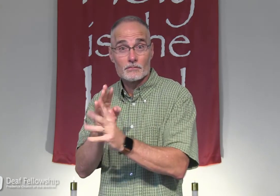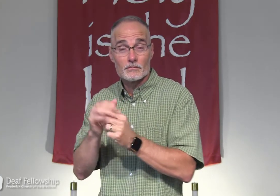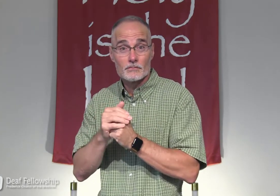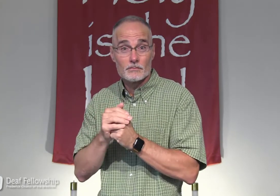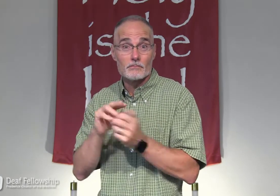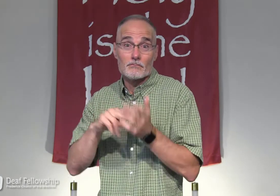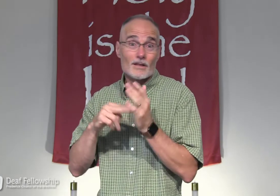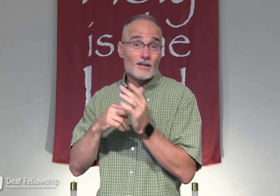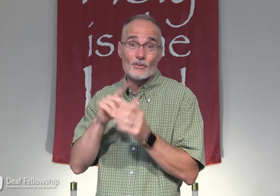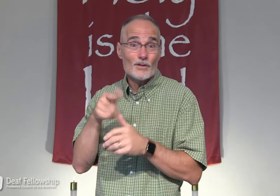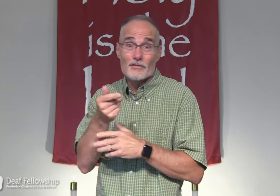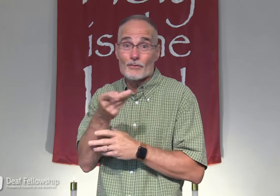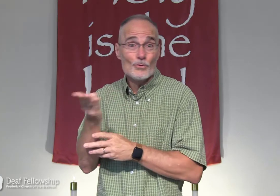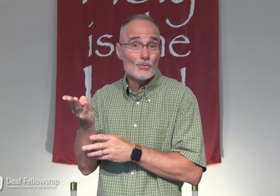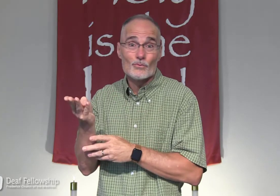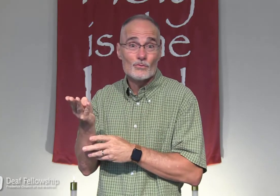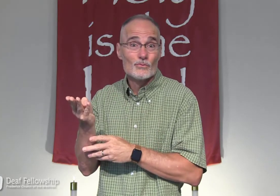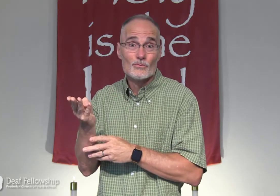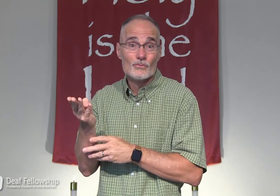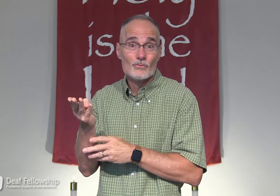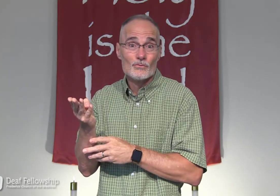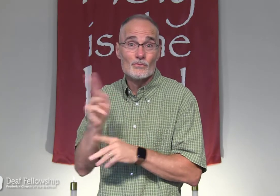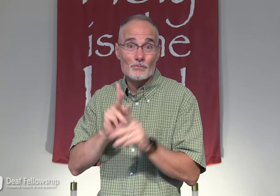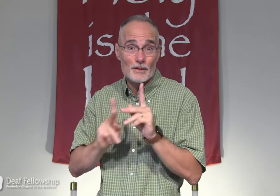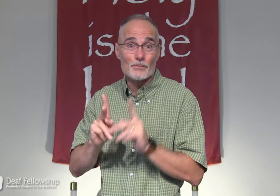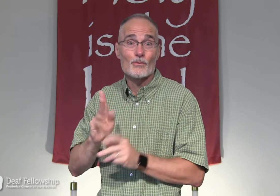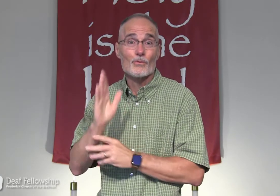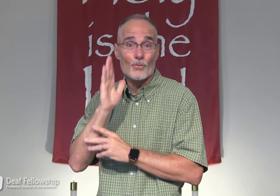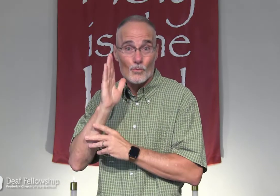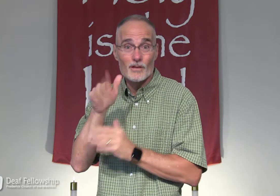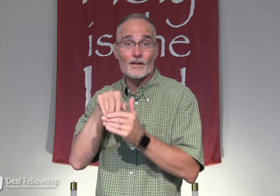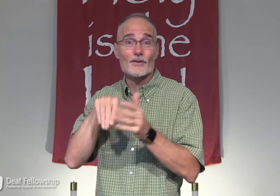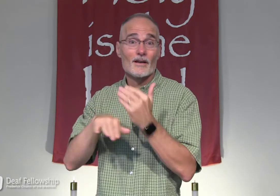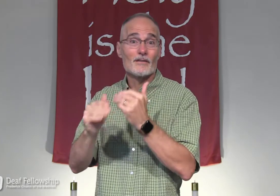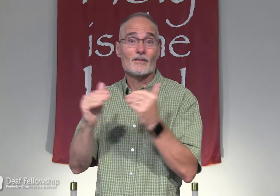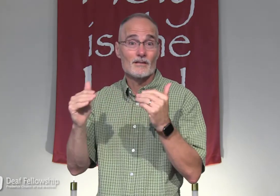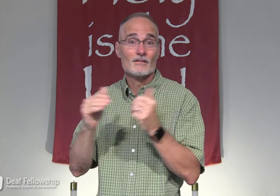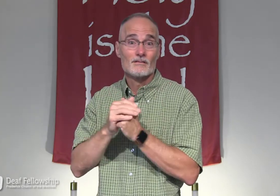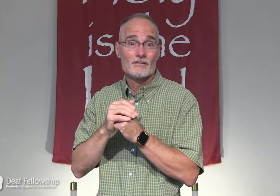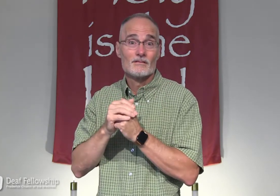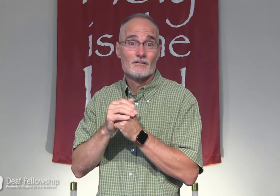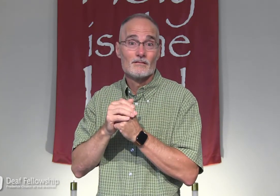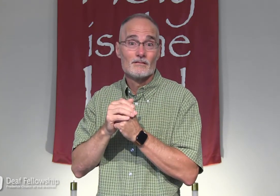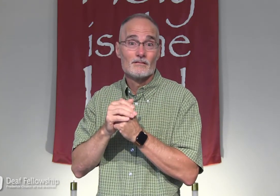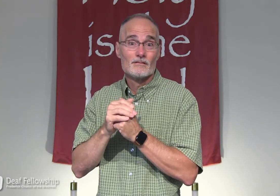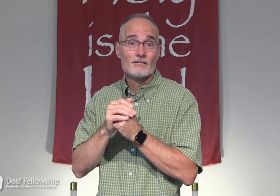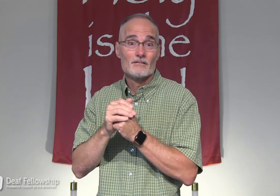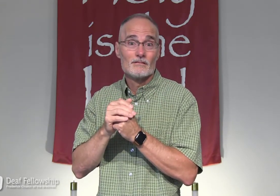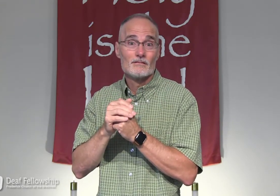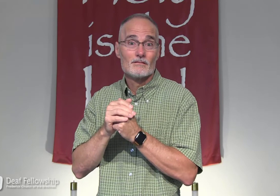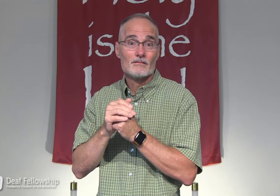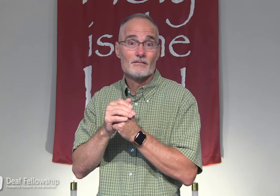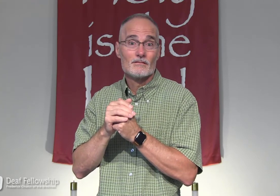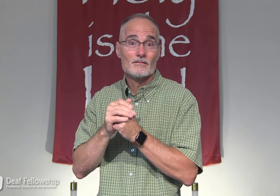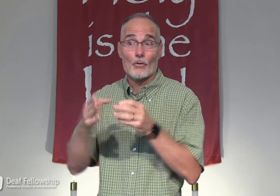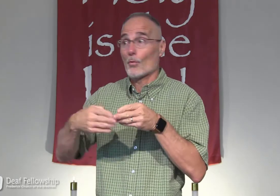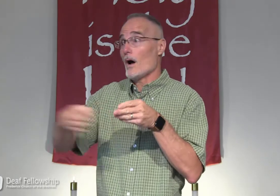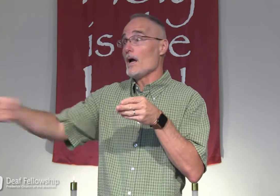Single file line. Only a few people will enter heaven.